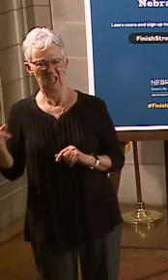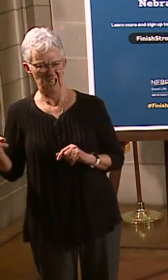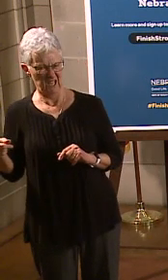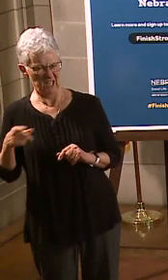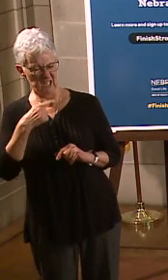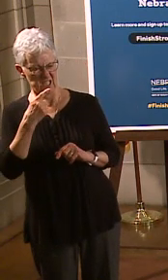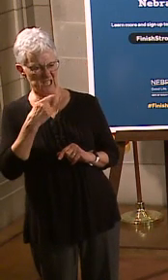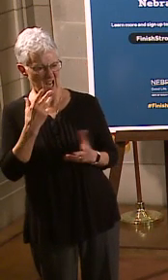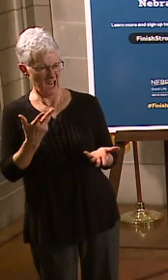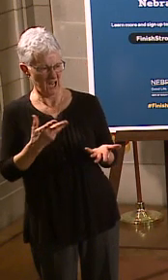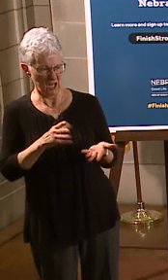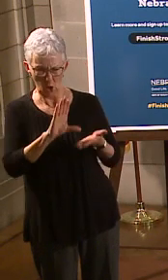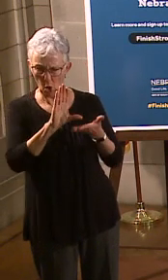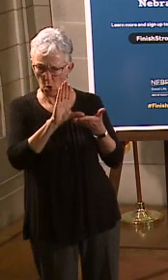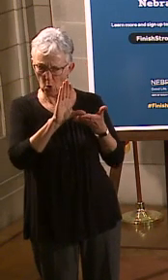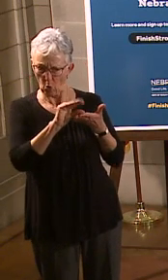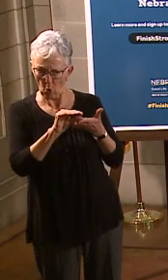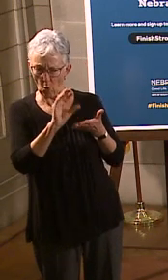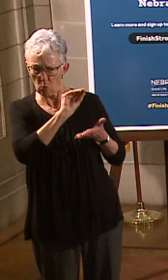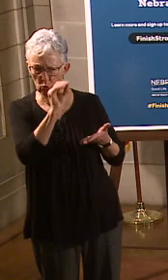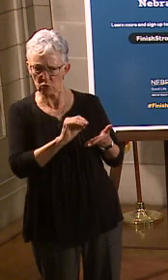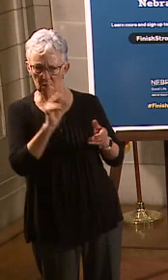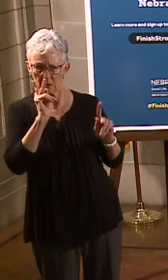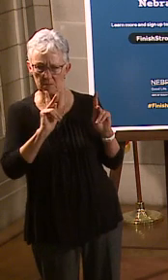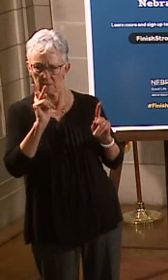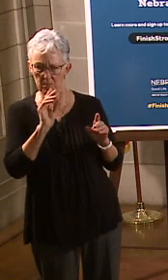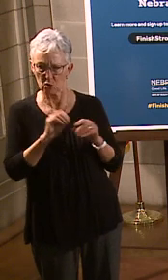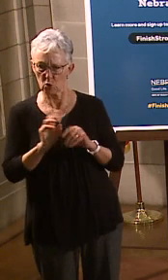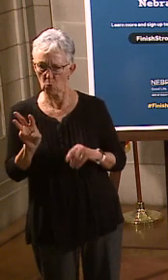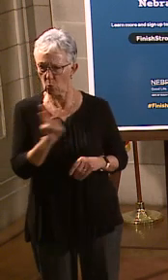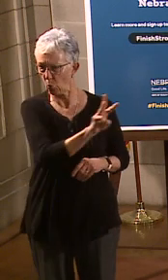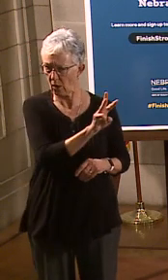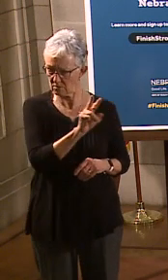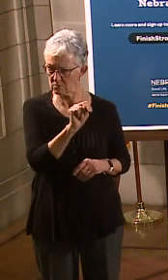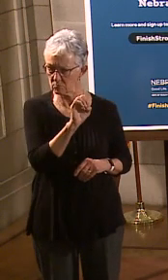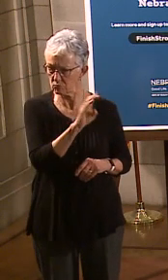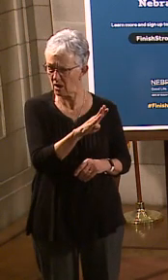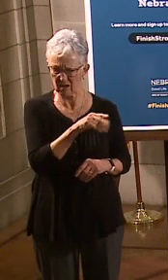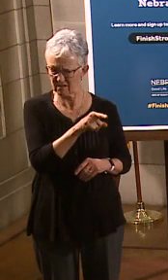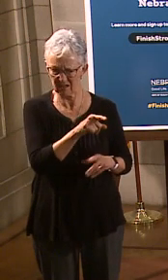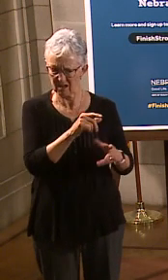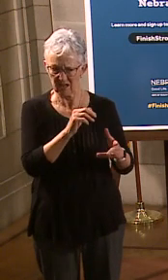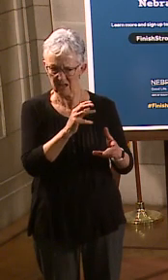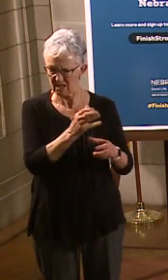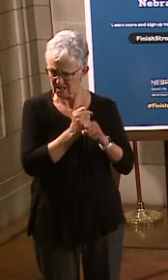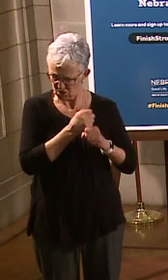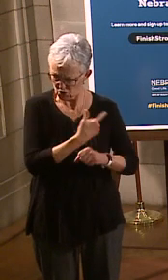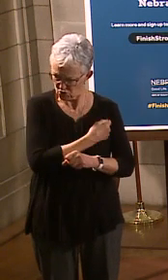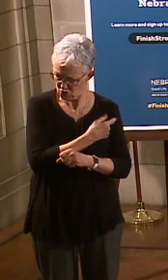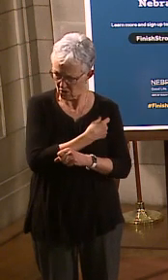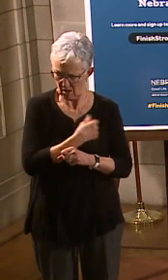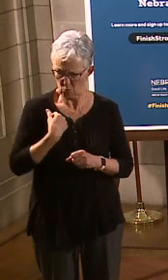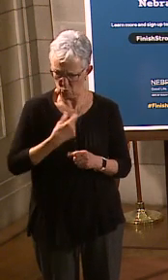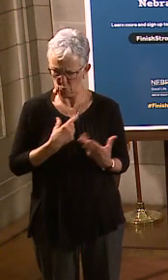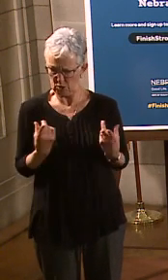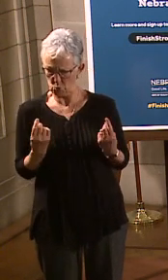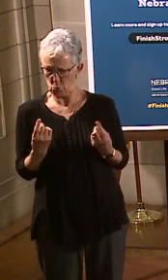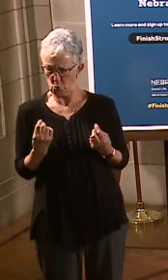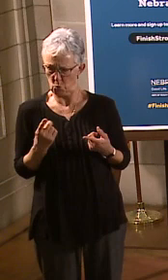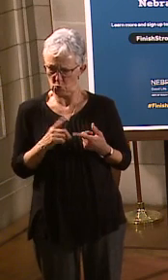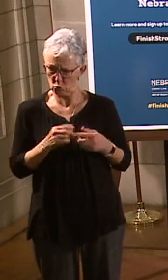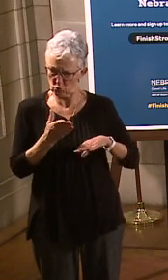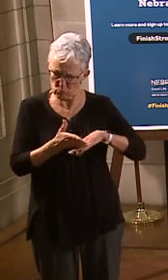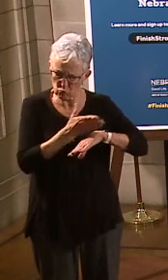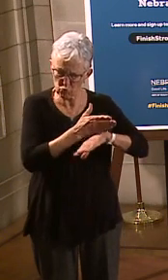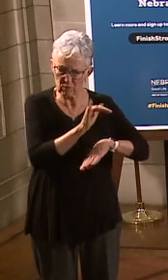lowest percentage of vaccination is out in the Panhandle, and are we doing anything specifically there? I know that the health